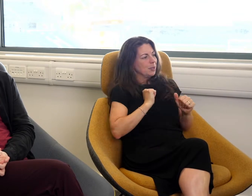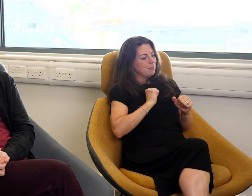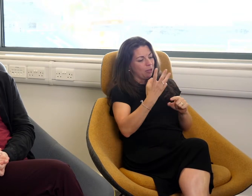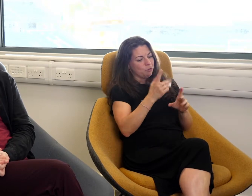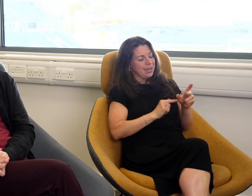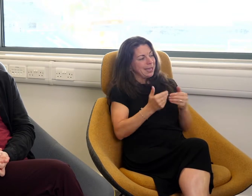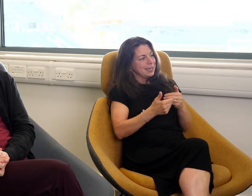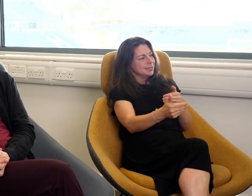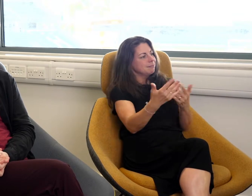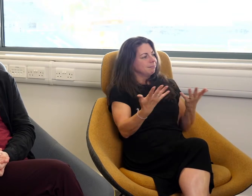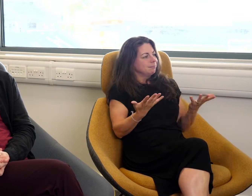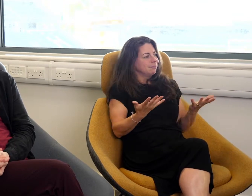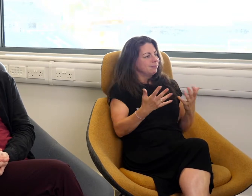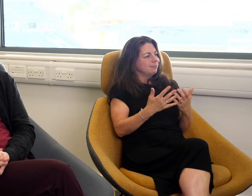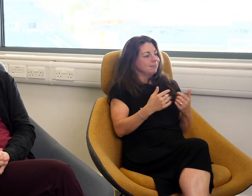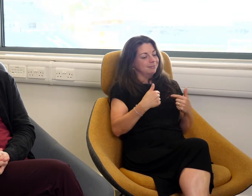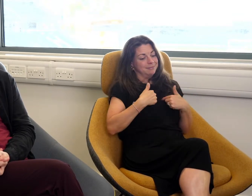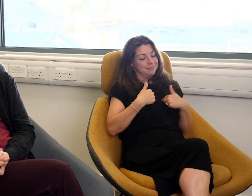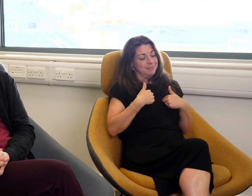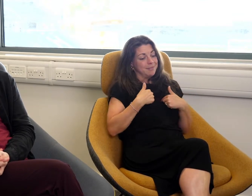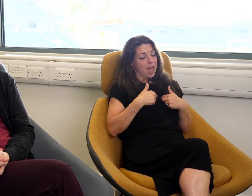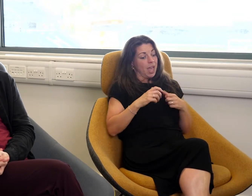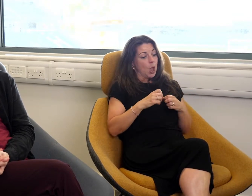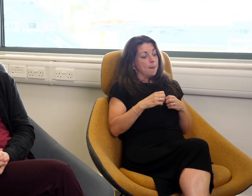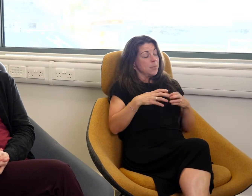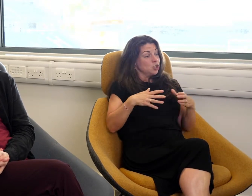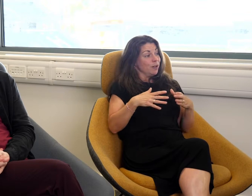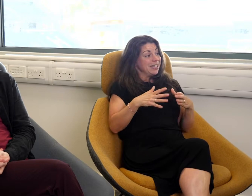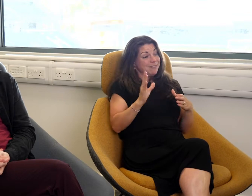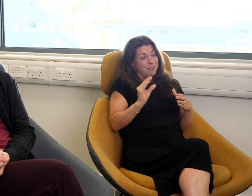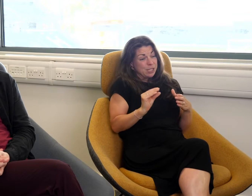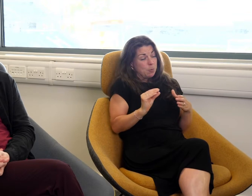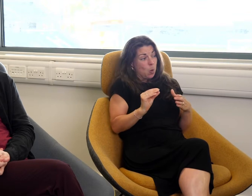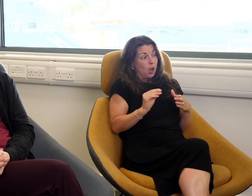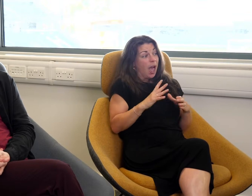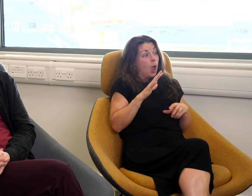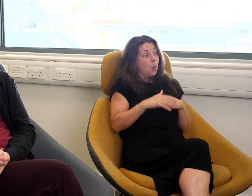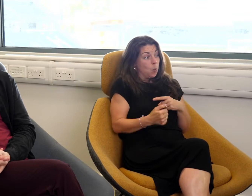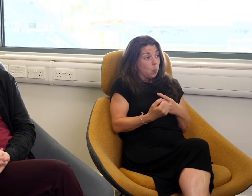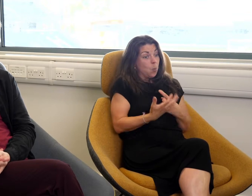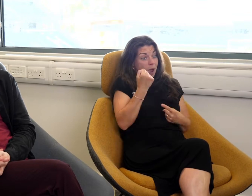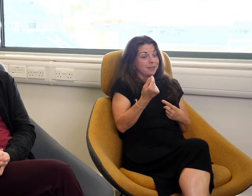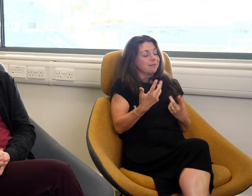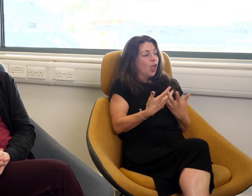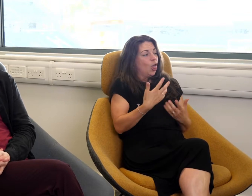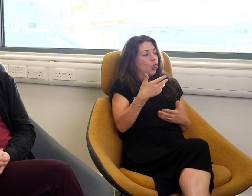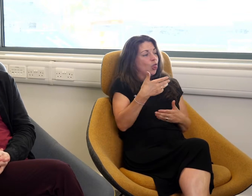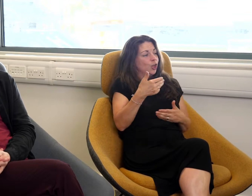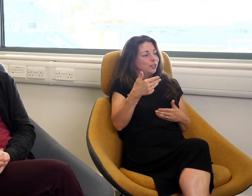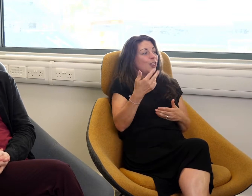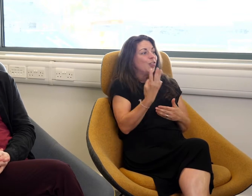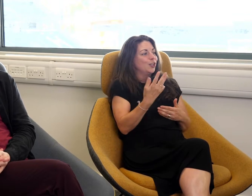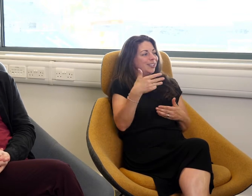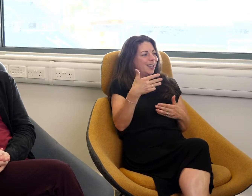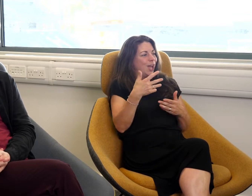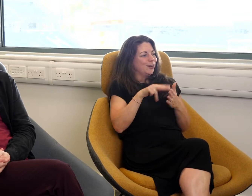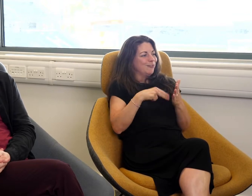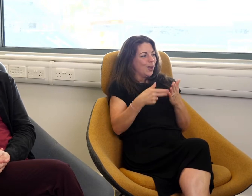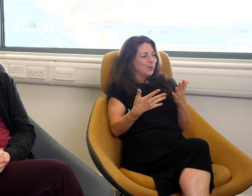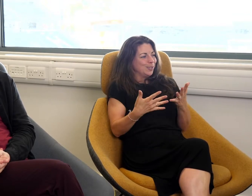look, I've got a very small majority in North West Cambridgeshire. I won by 39 votes. I want to deliver for the people in my constituency. There's